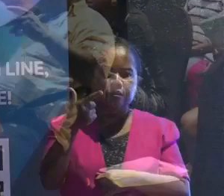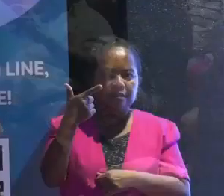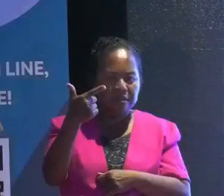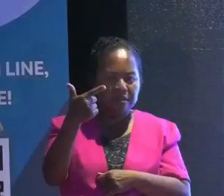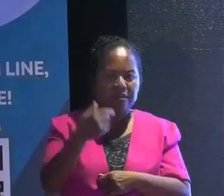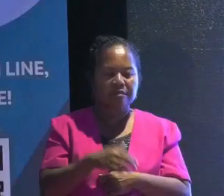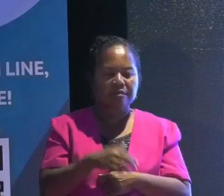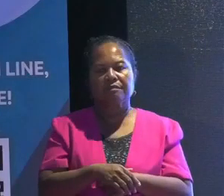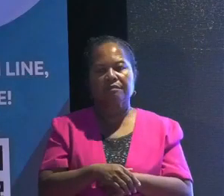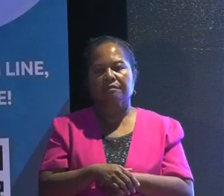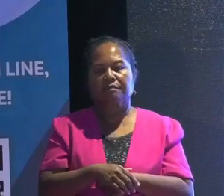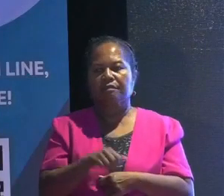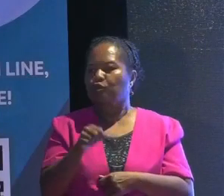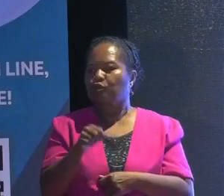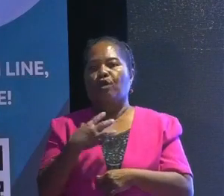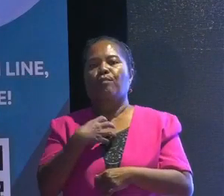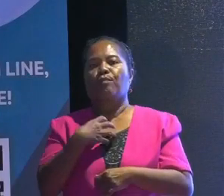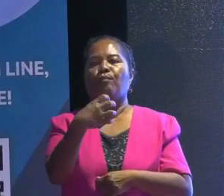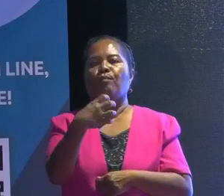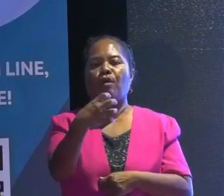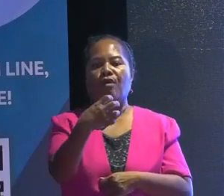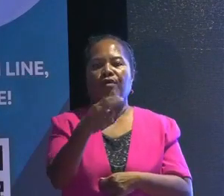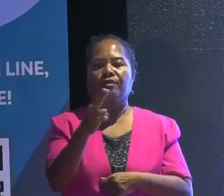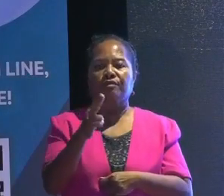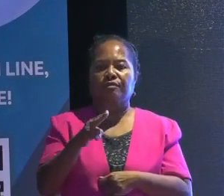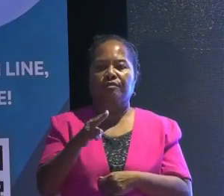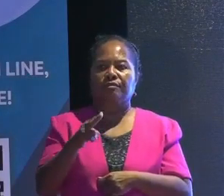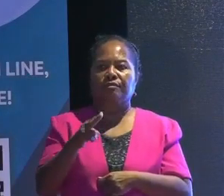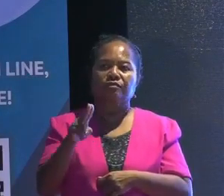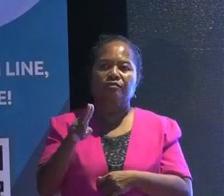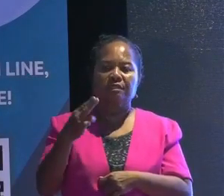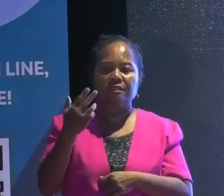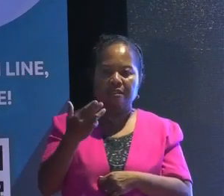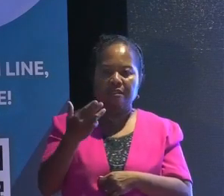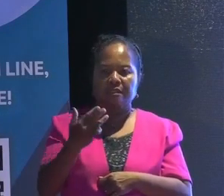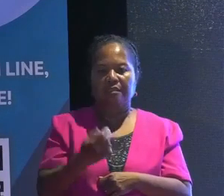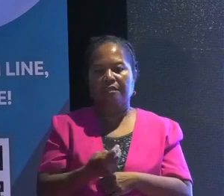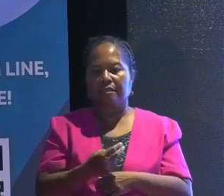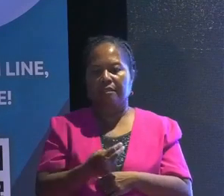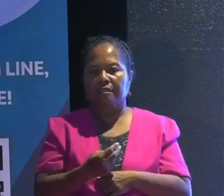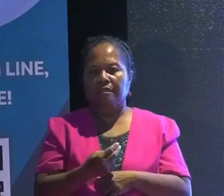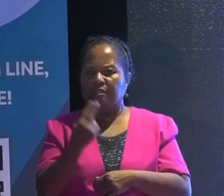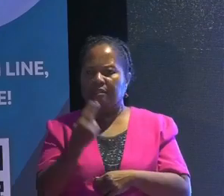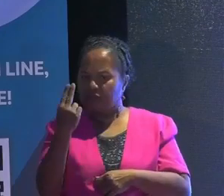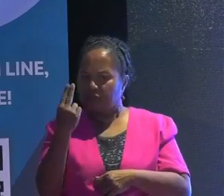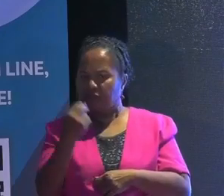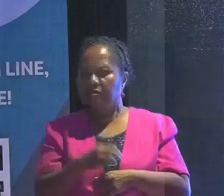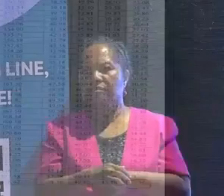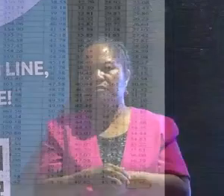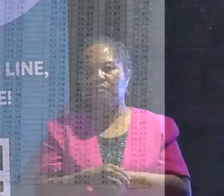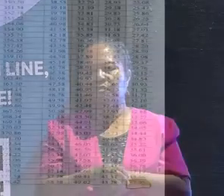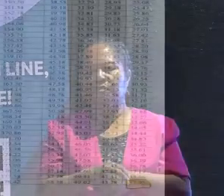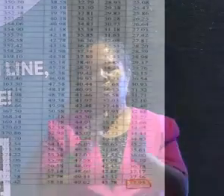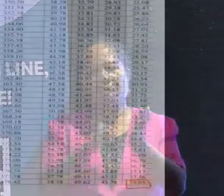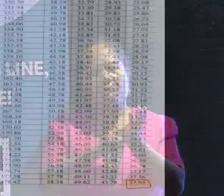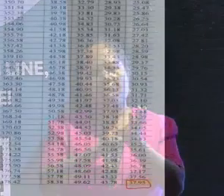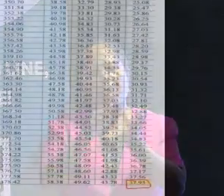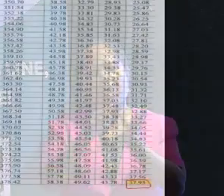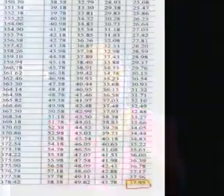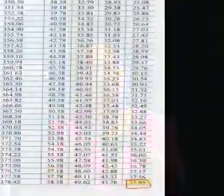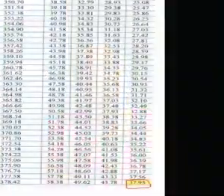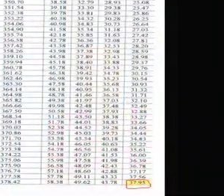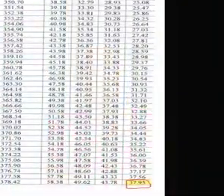exceeding 829. And then you have column 2, that's for non-resident